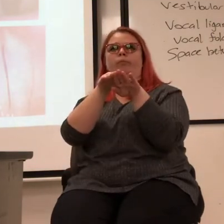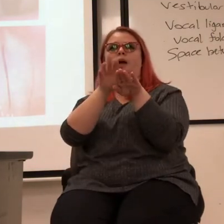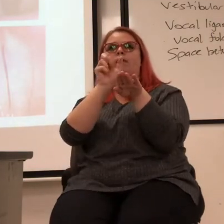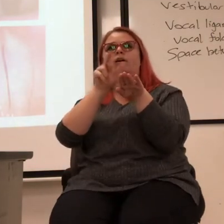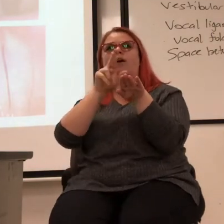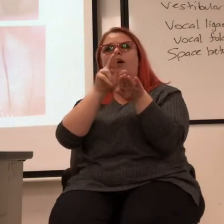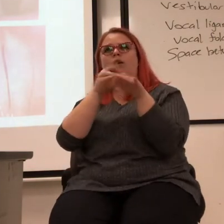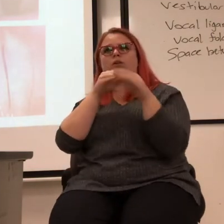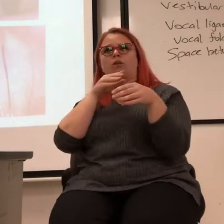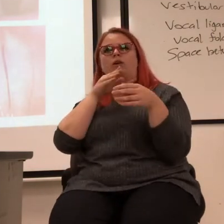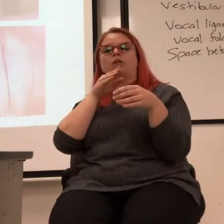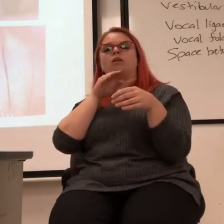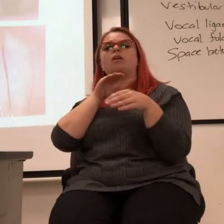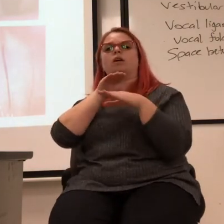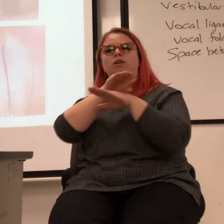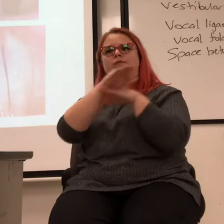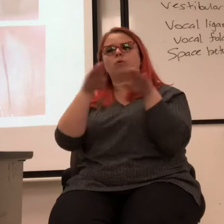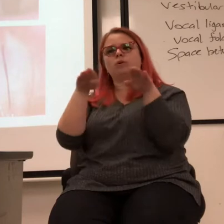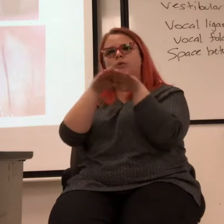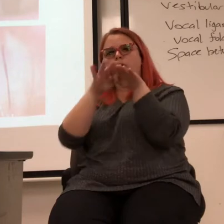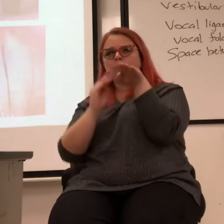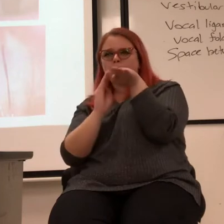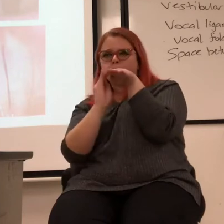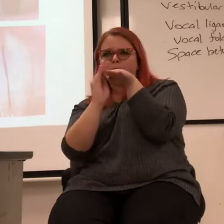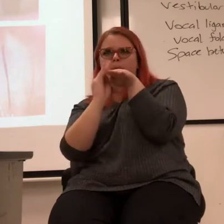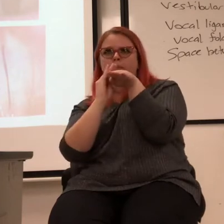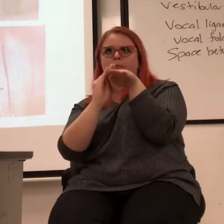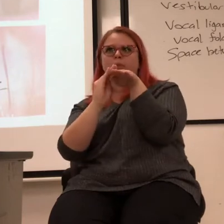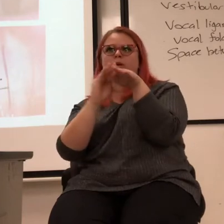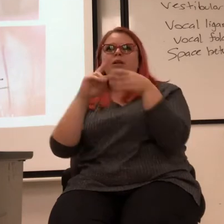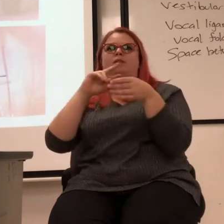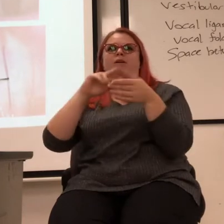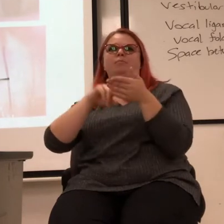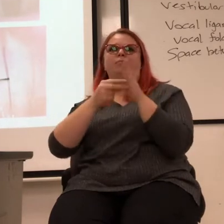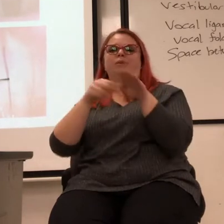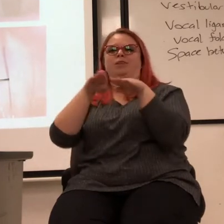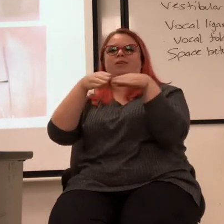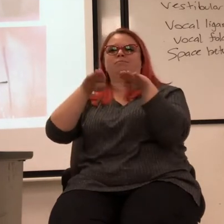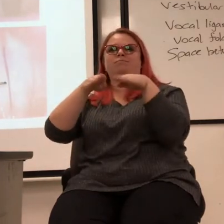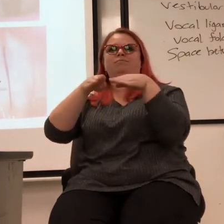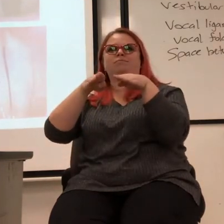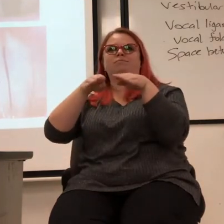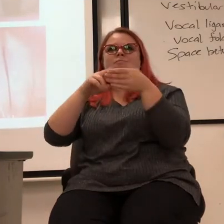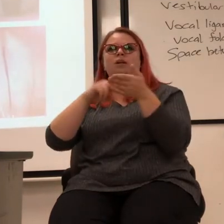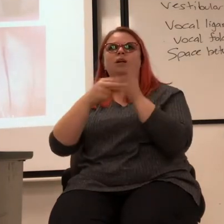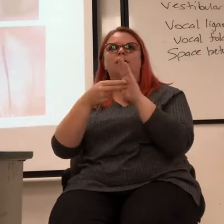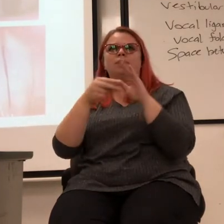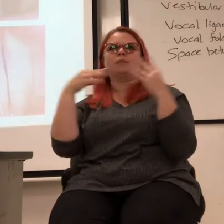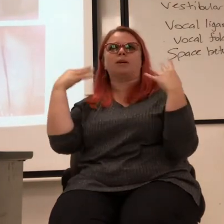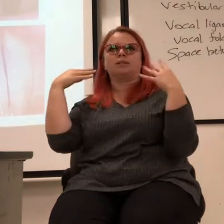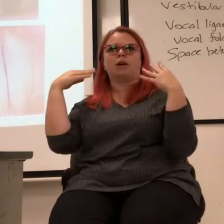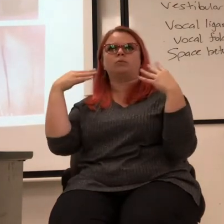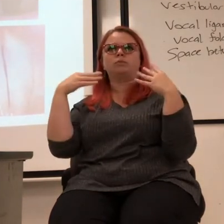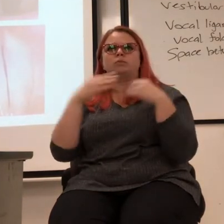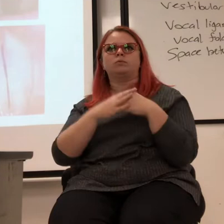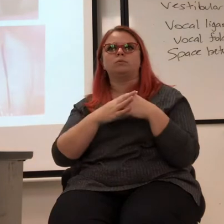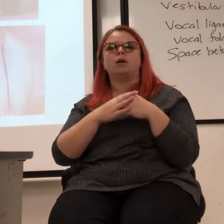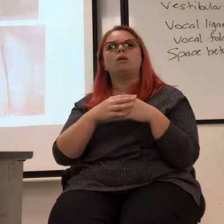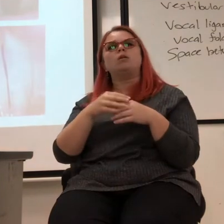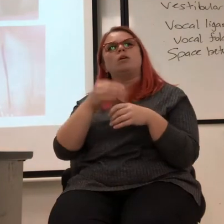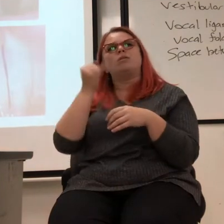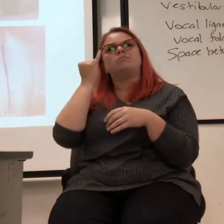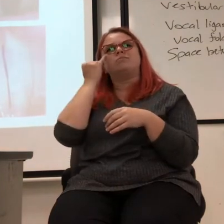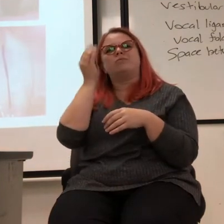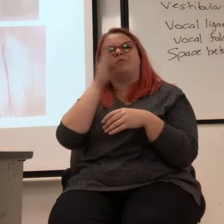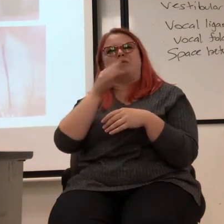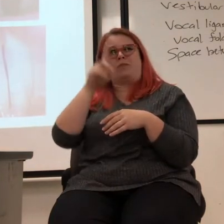a slit, vibrating the vocal cords, producing sound. Okay. So if you never thought about it, every time you